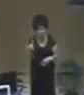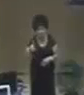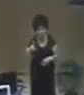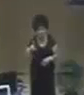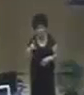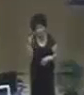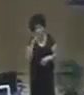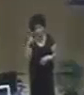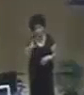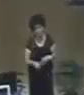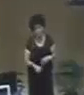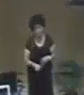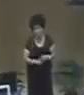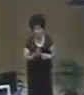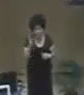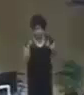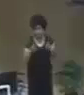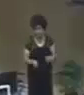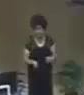that's just part of being human.